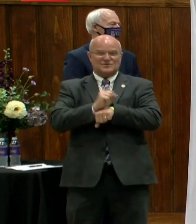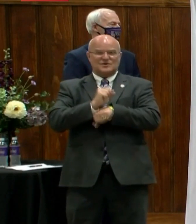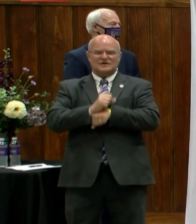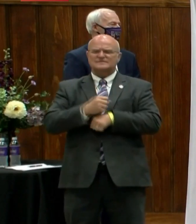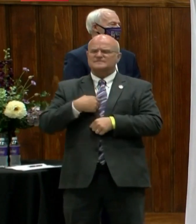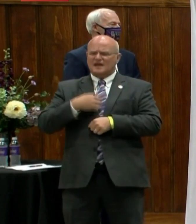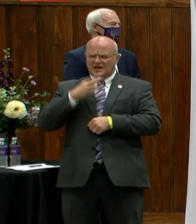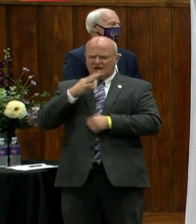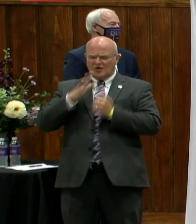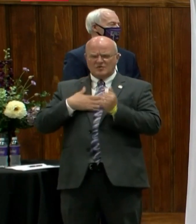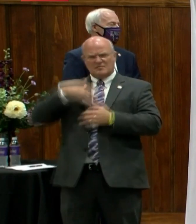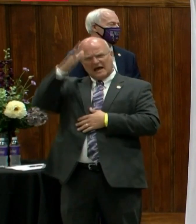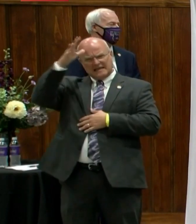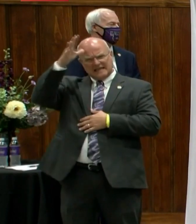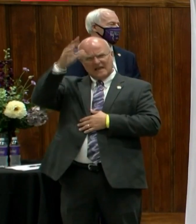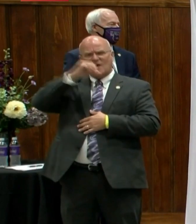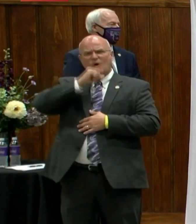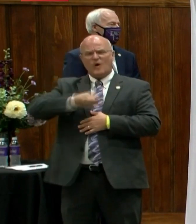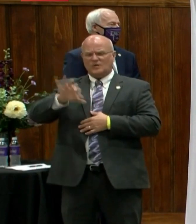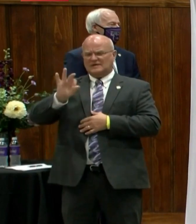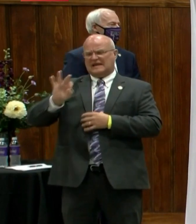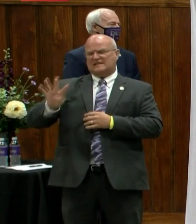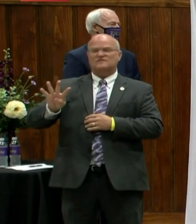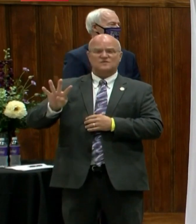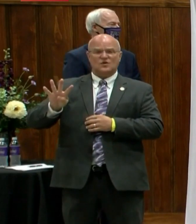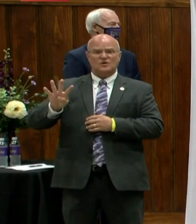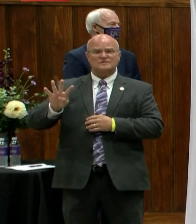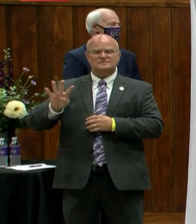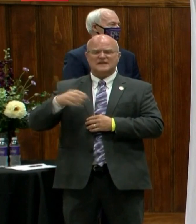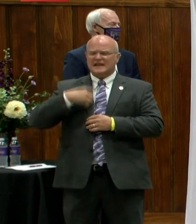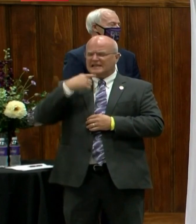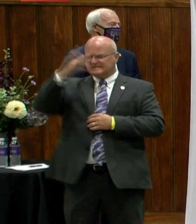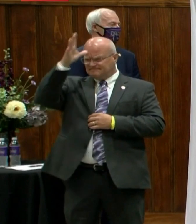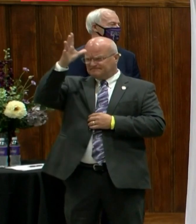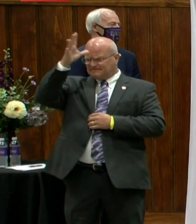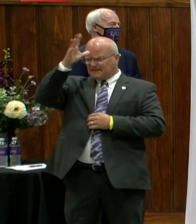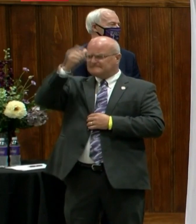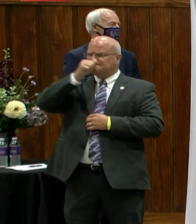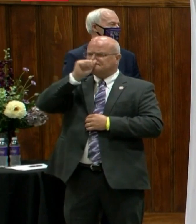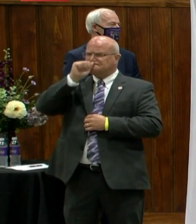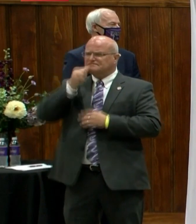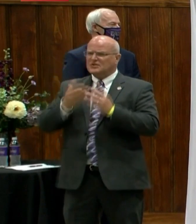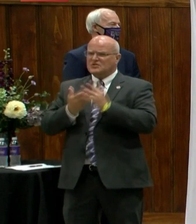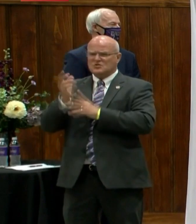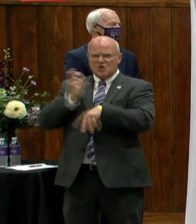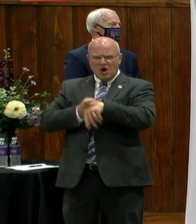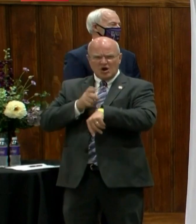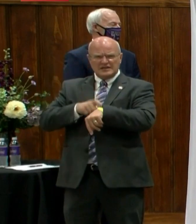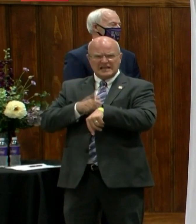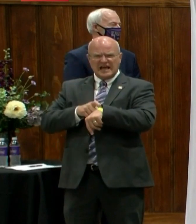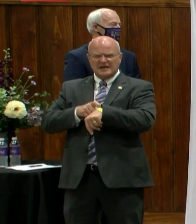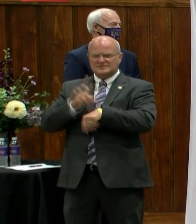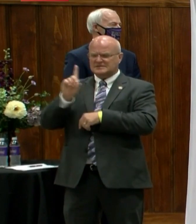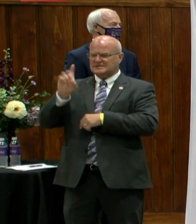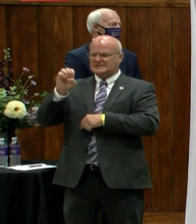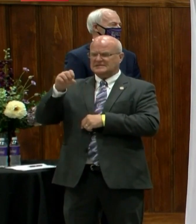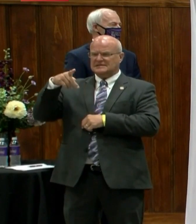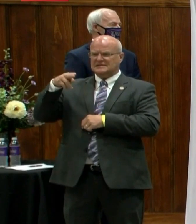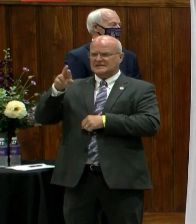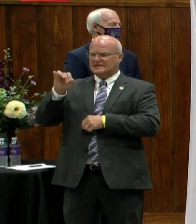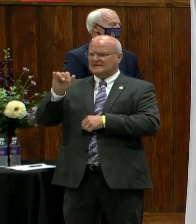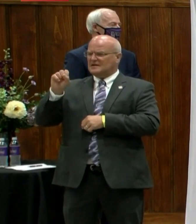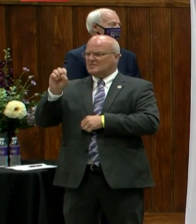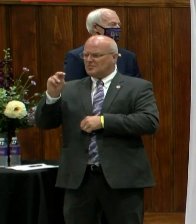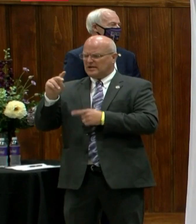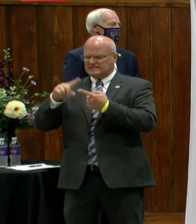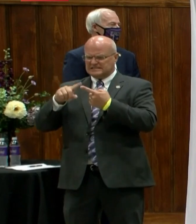my dad the other day, 94 years old, and I said, you suffered through pretty tough times in the Depression and in World